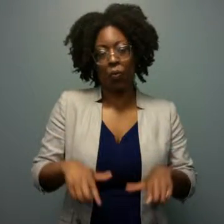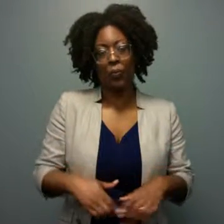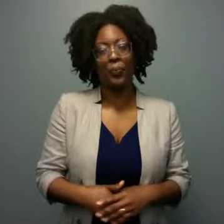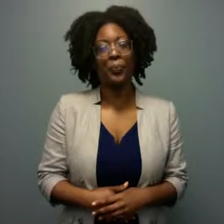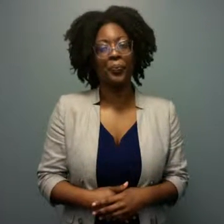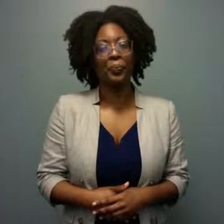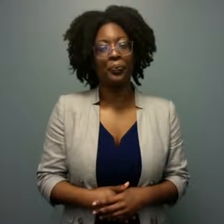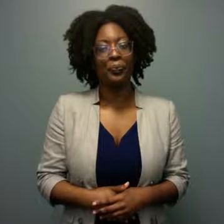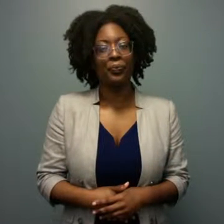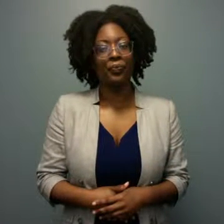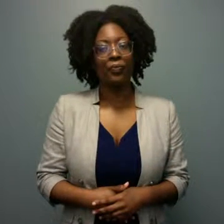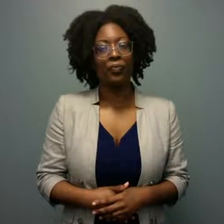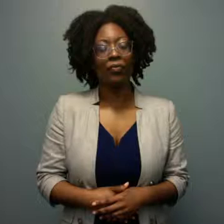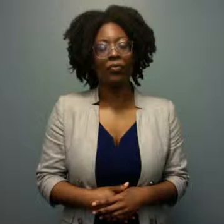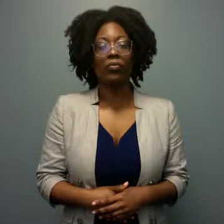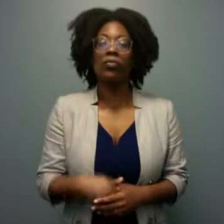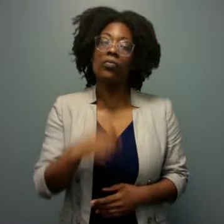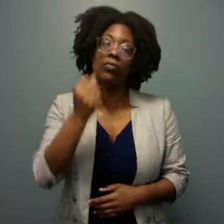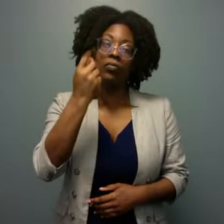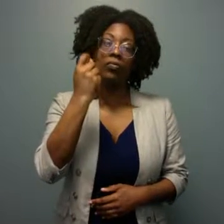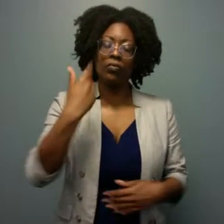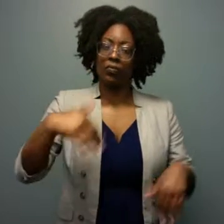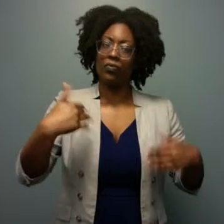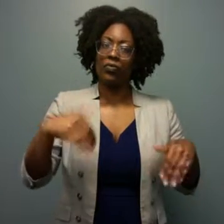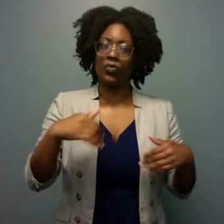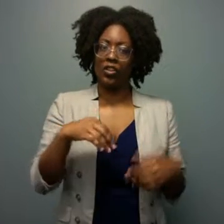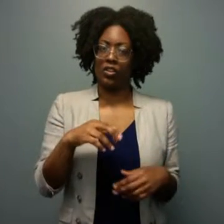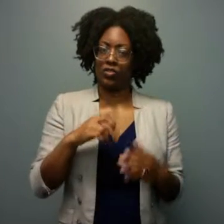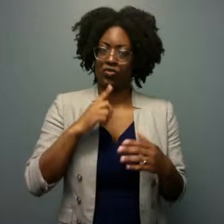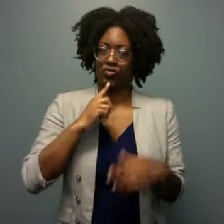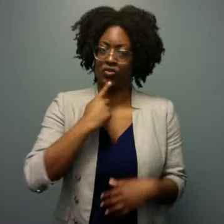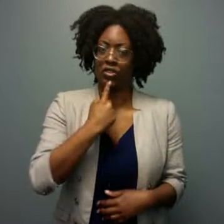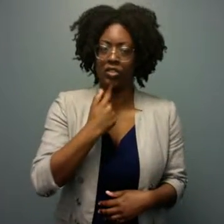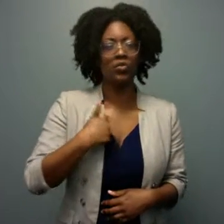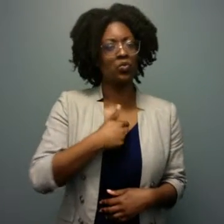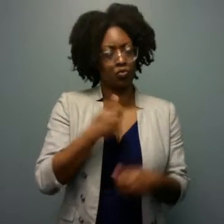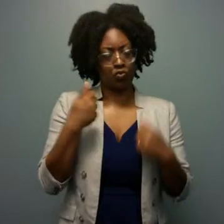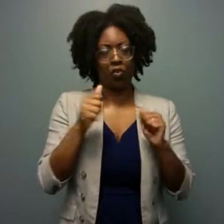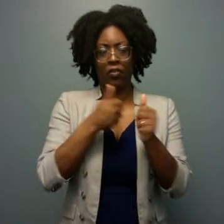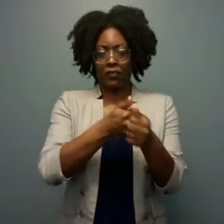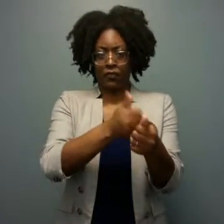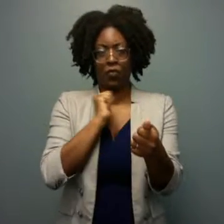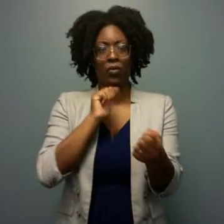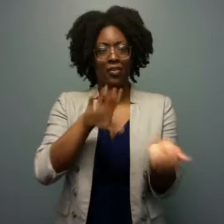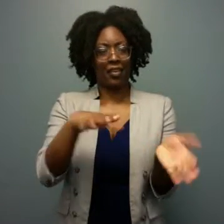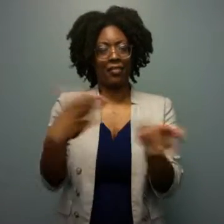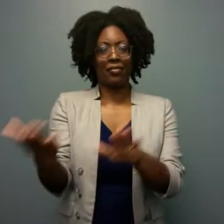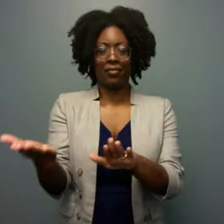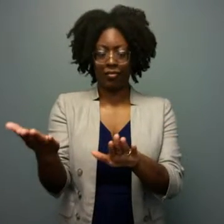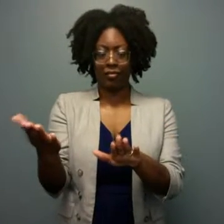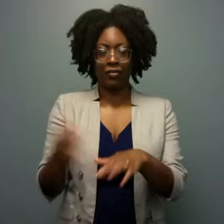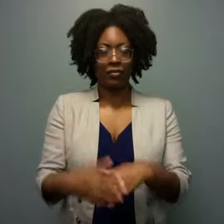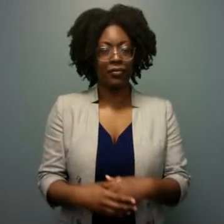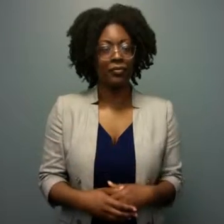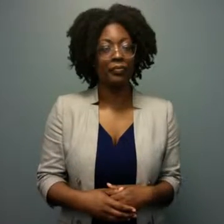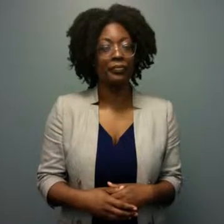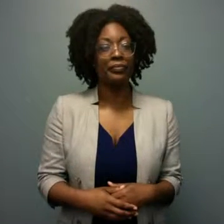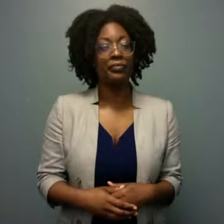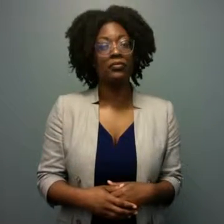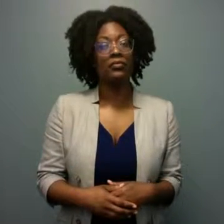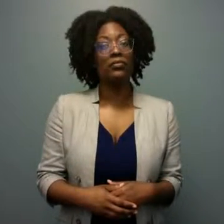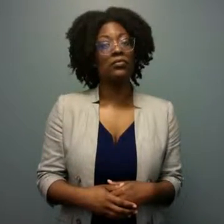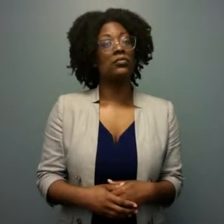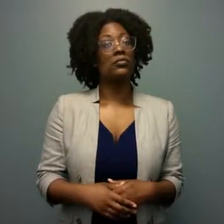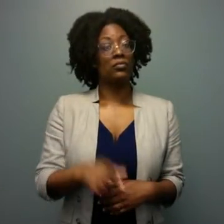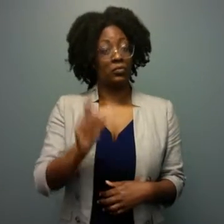risk is low, this is a very serious outcome, and every effort is made to avoid all adverse events in our patients. If a coronary intervention is